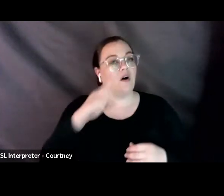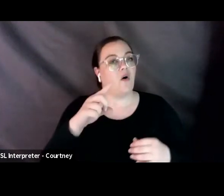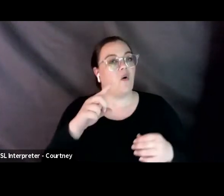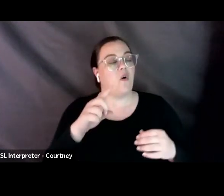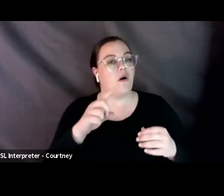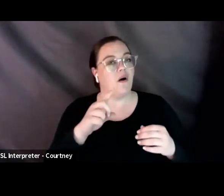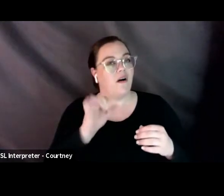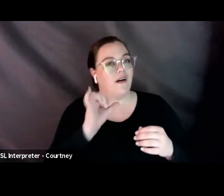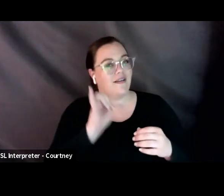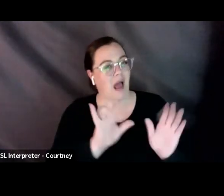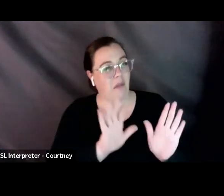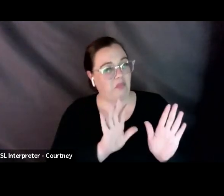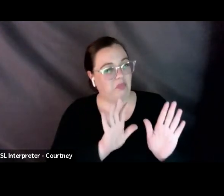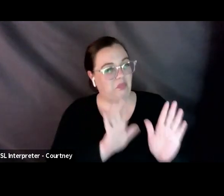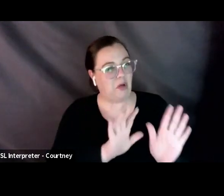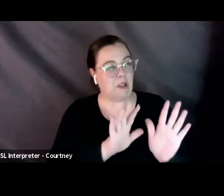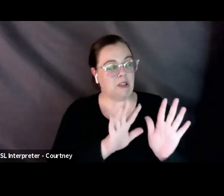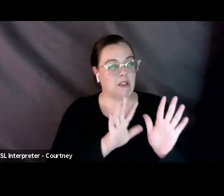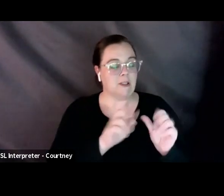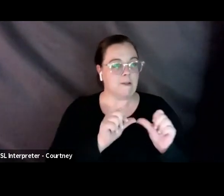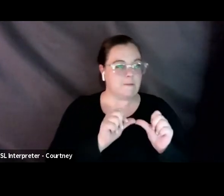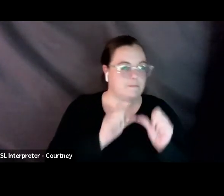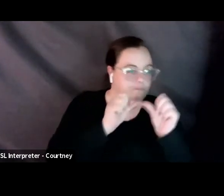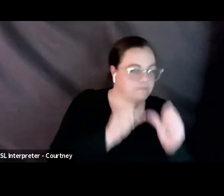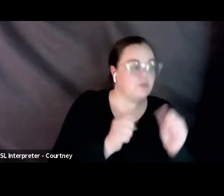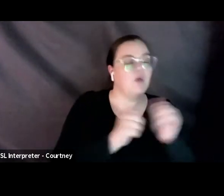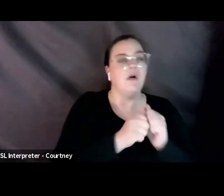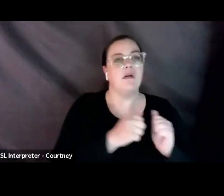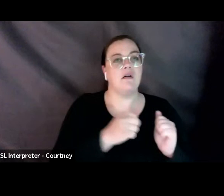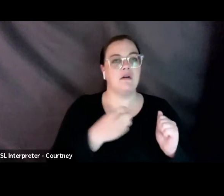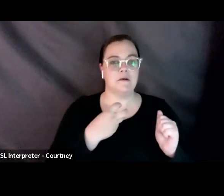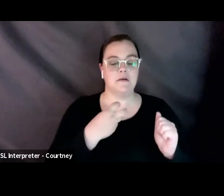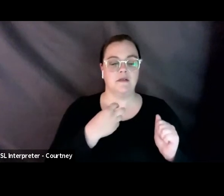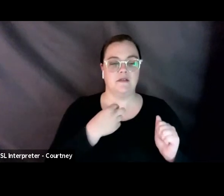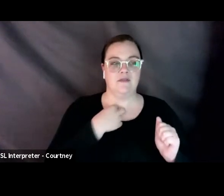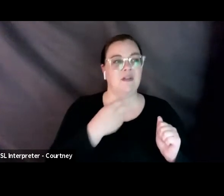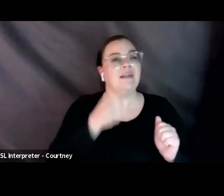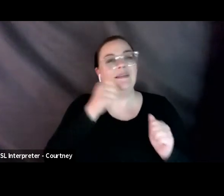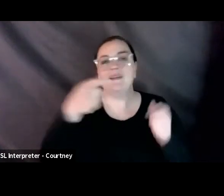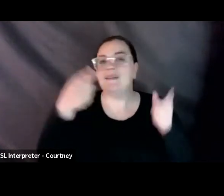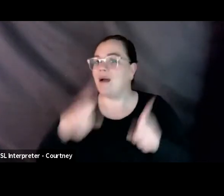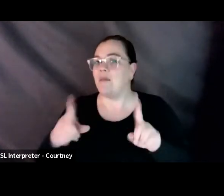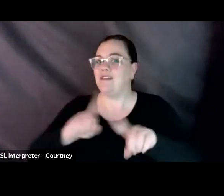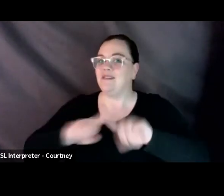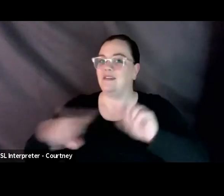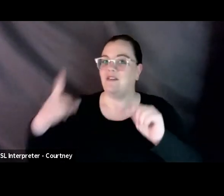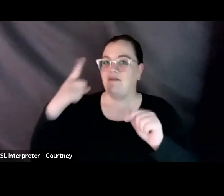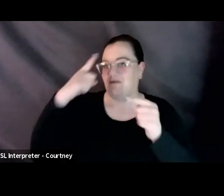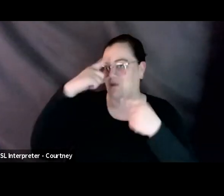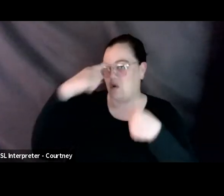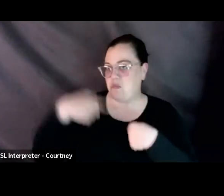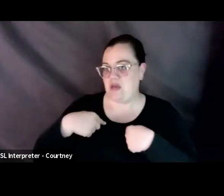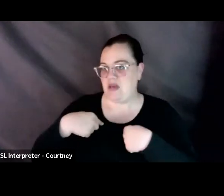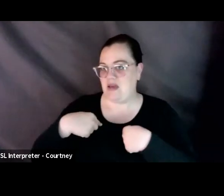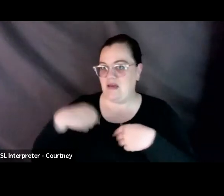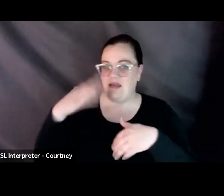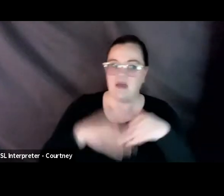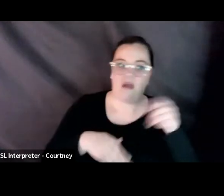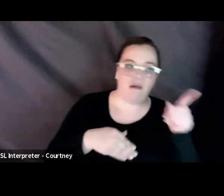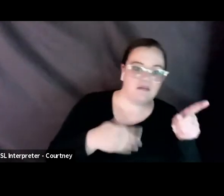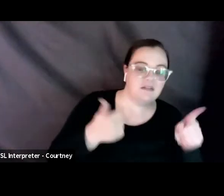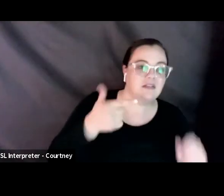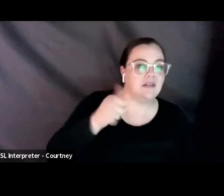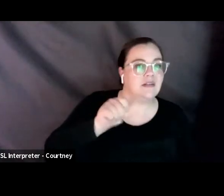push doesn't happen differently for me than it does Gabrielle, different